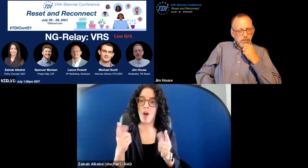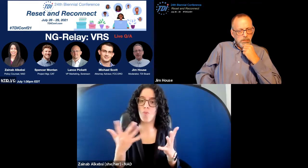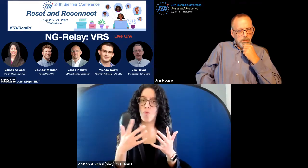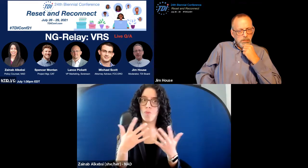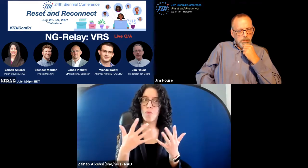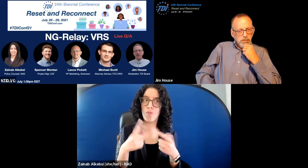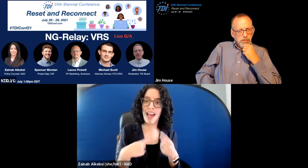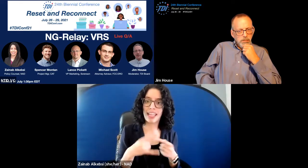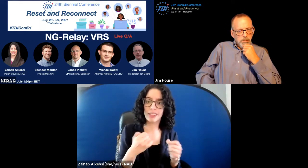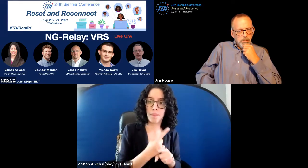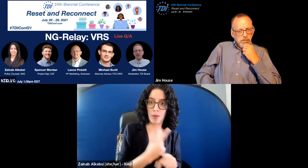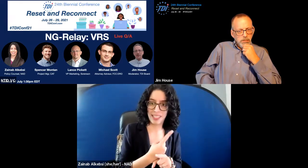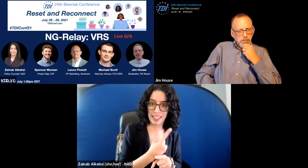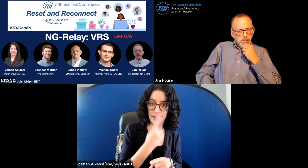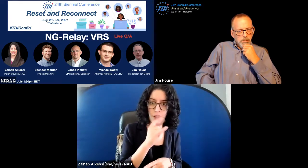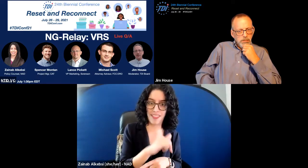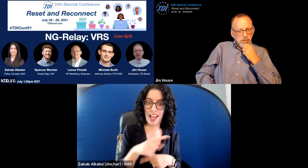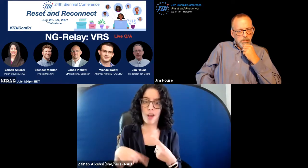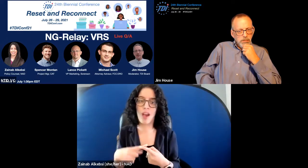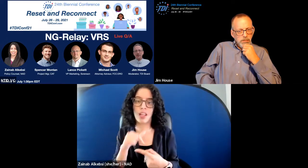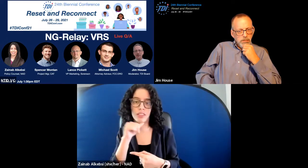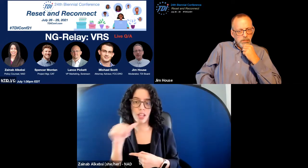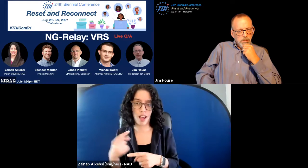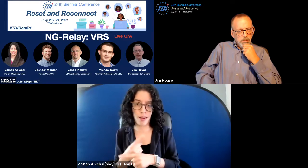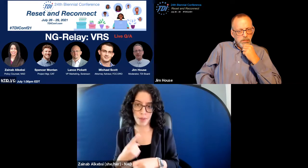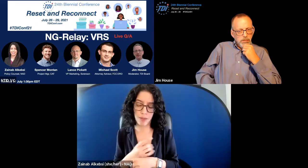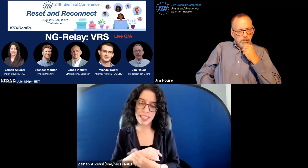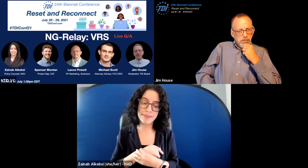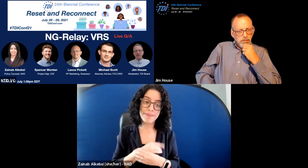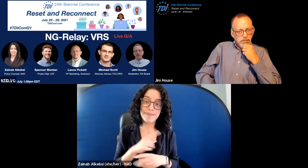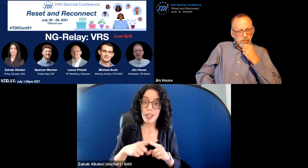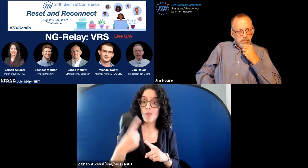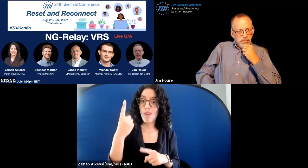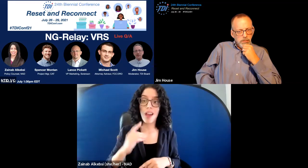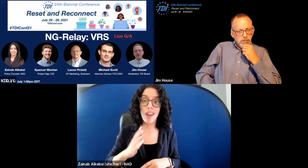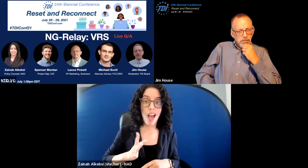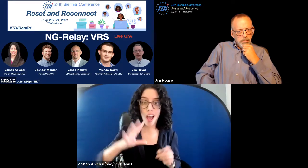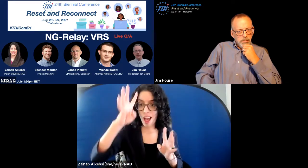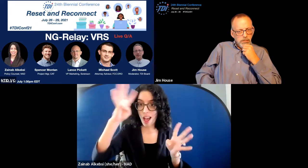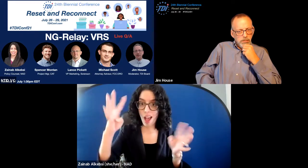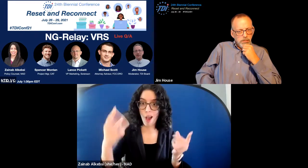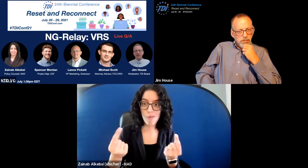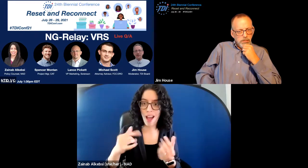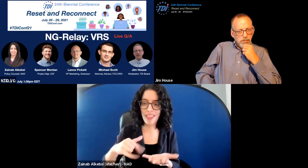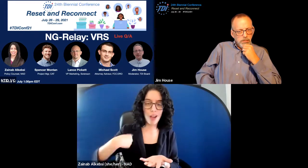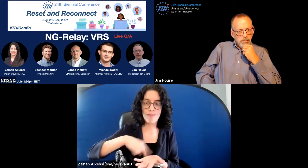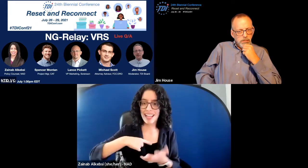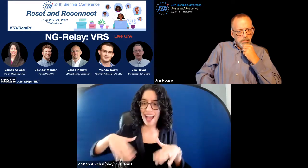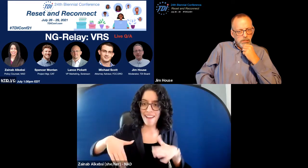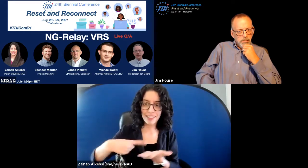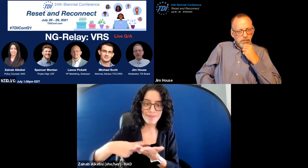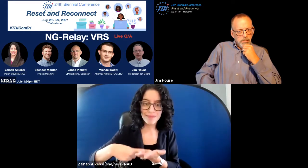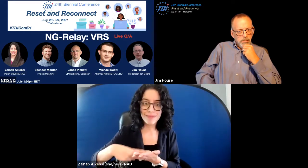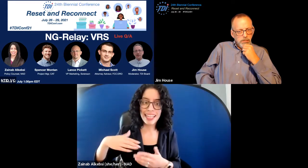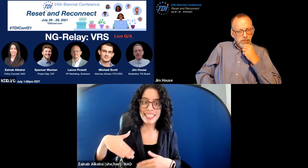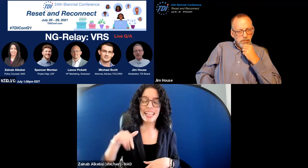what these integrations are great, but when is it appropriate for that and when is it not appropriate? One real nice